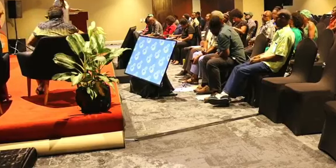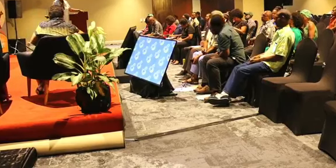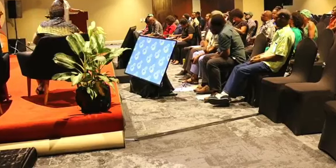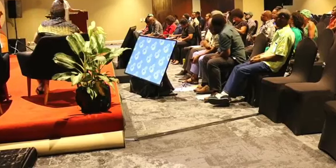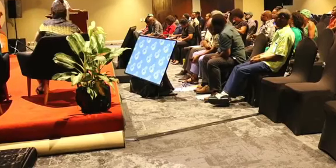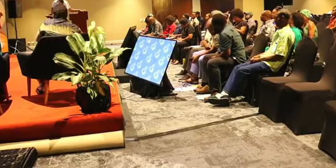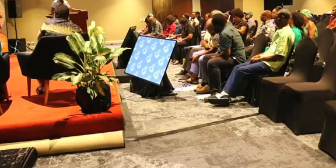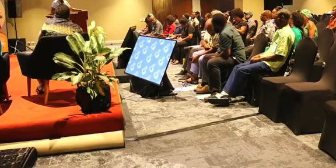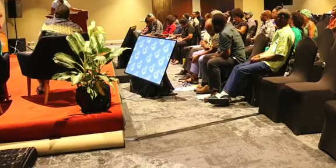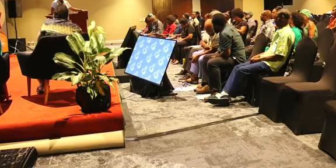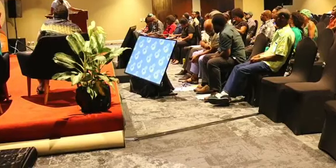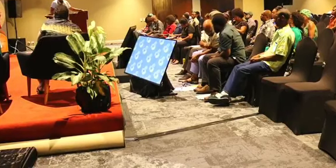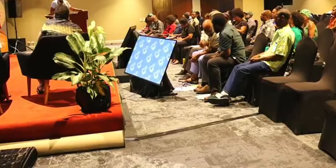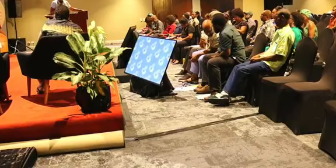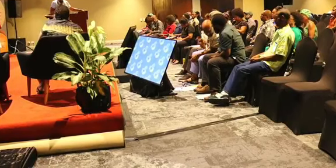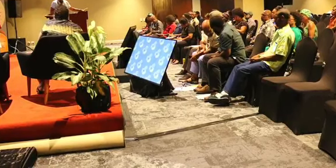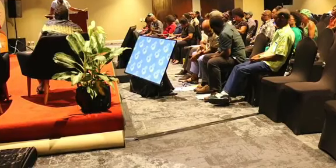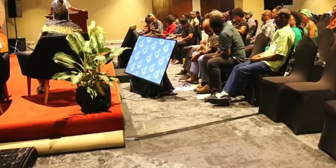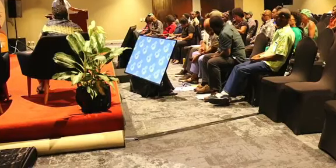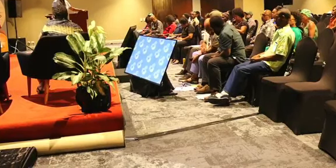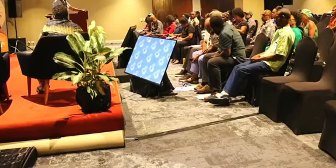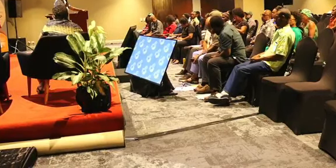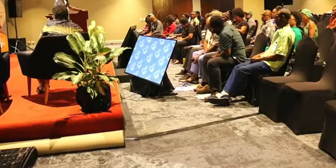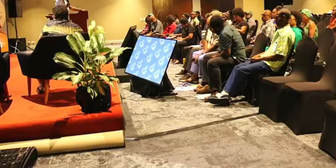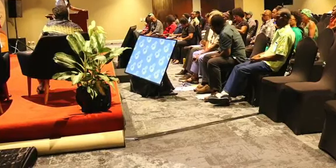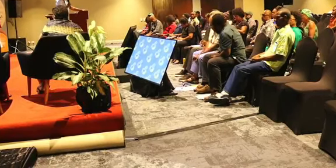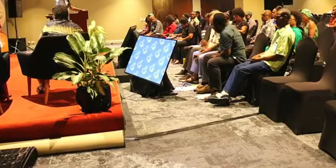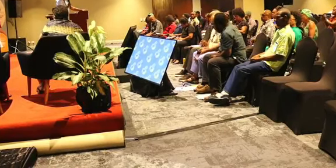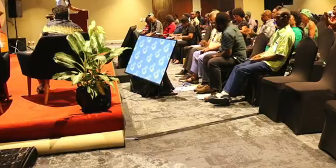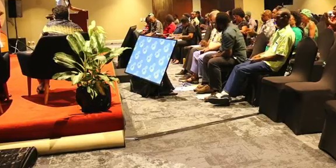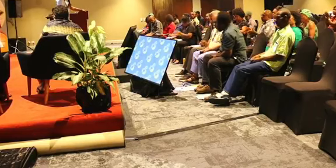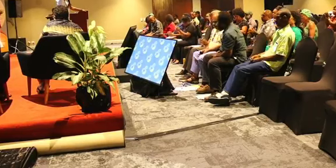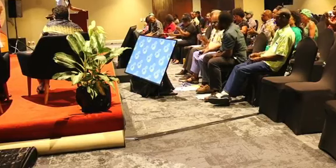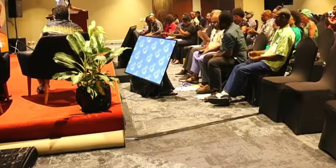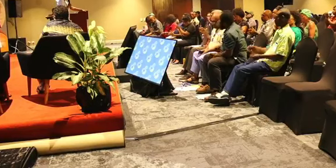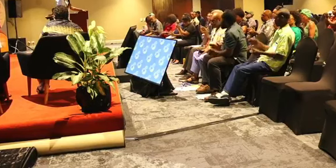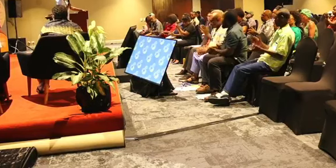So one time this la thing me talk thank you thank you lo ako.